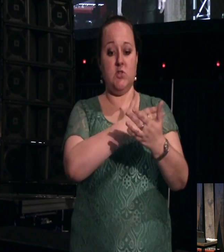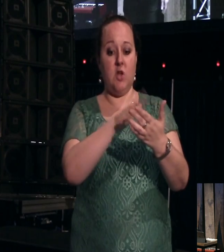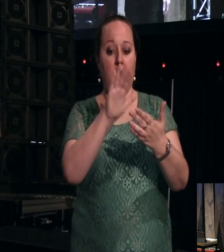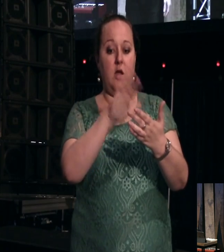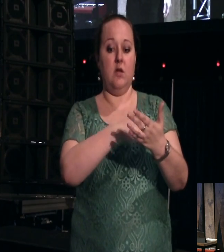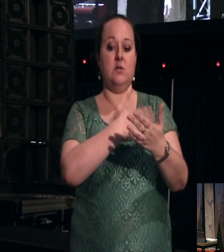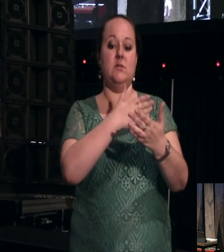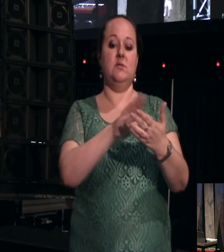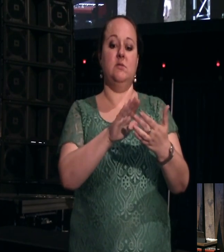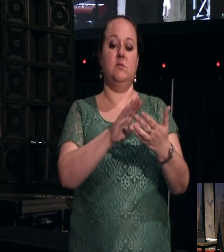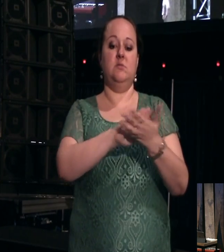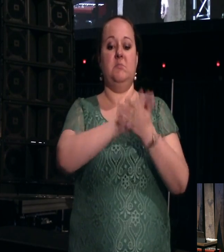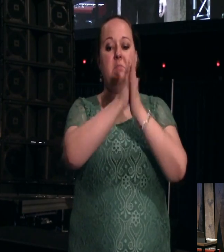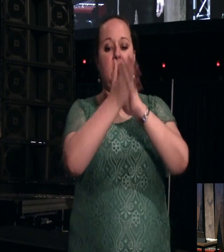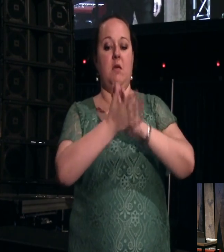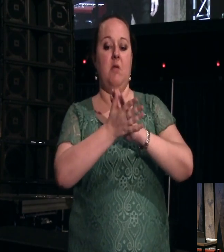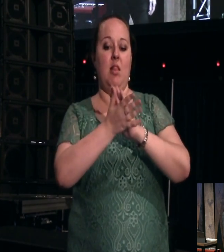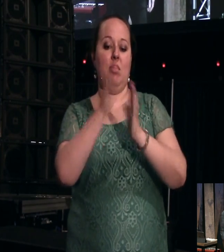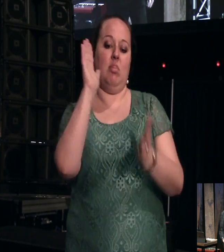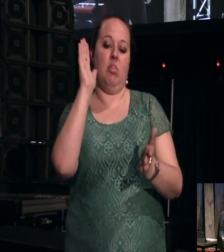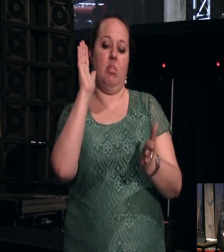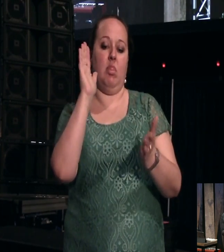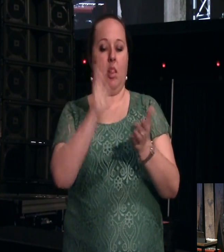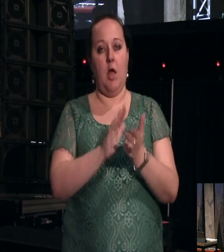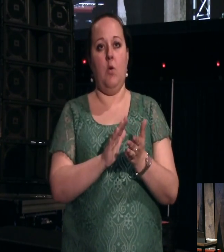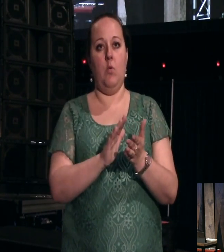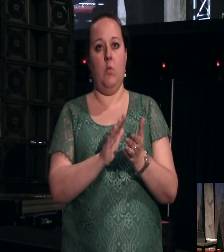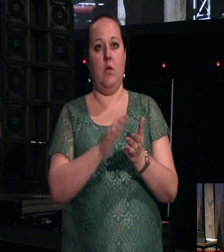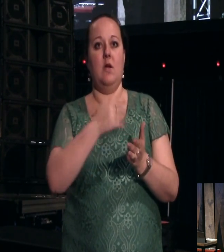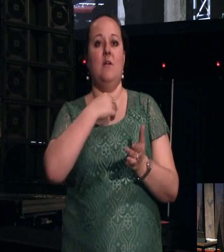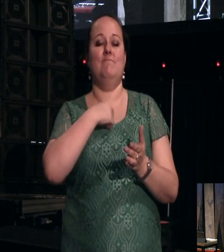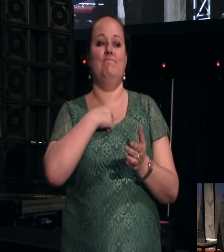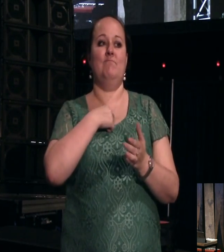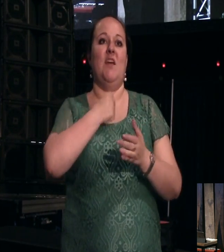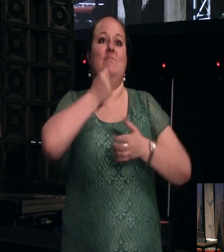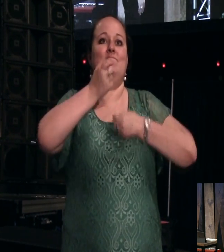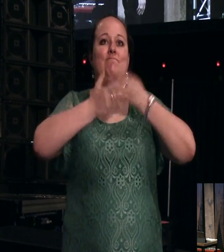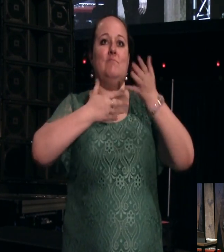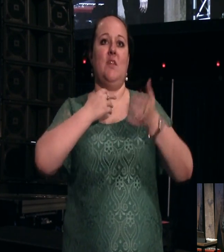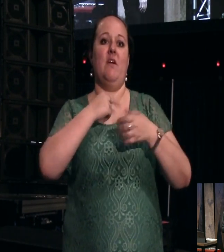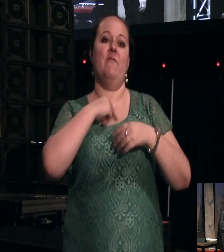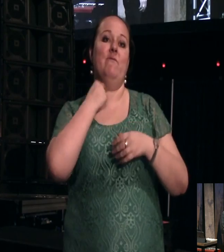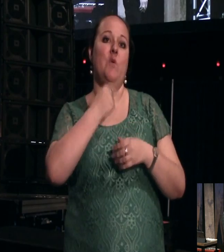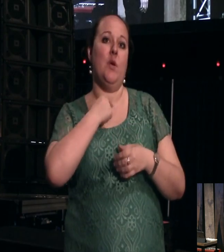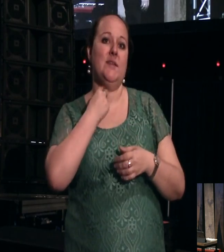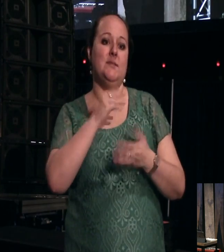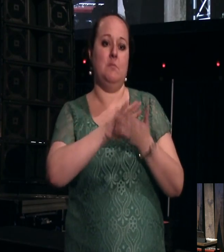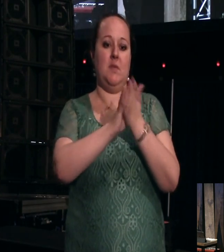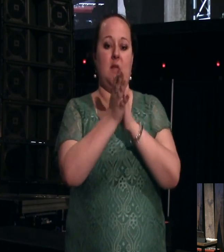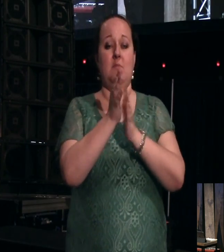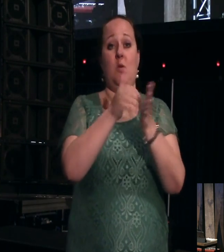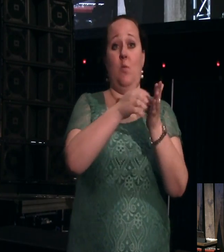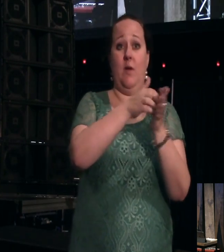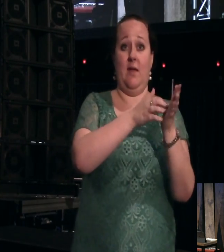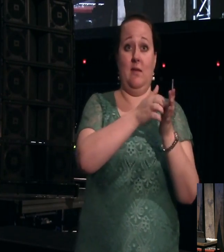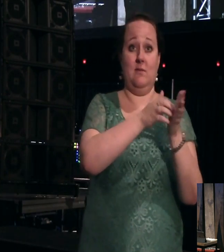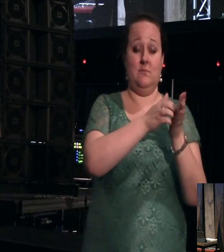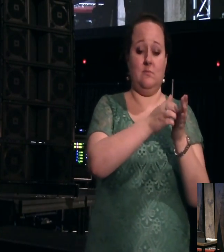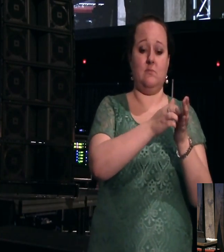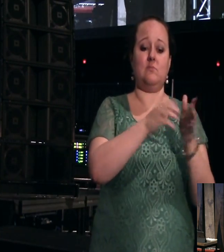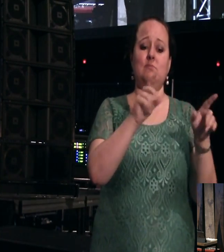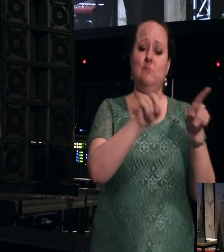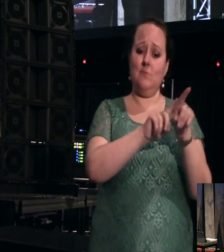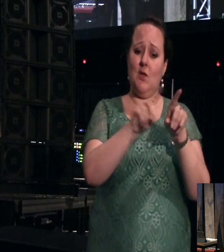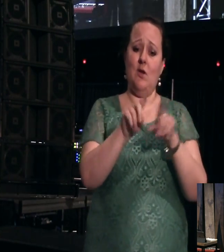says, and all the daughters of song are brought low. He's talking about our vocal cords grow weak.